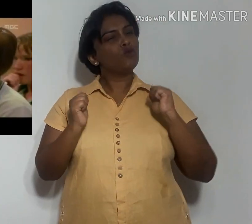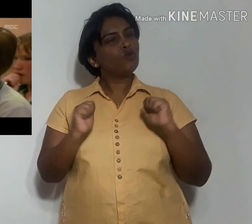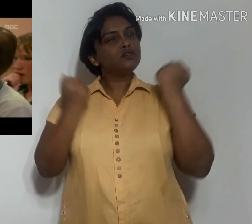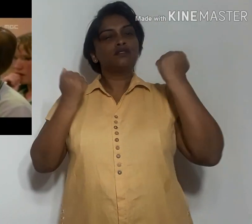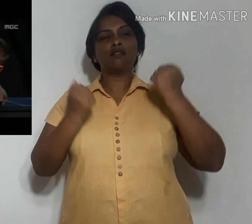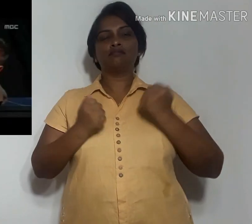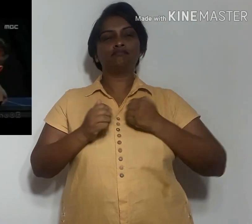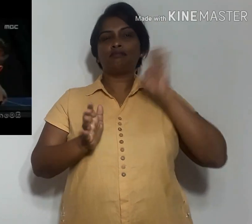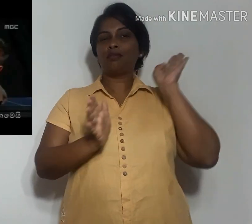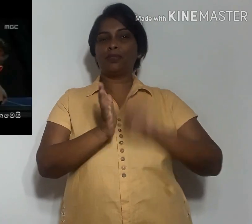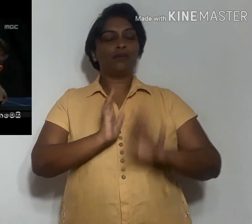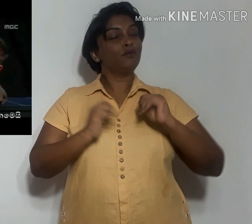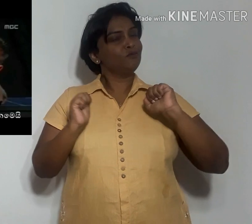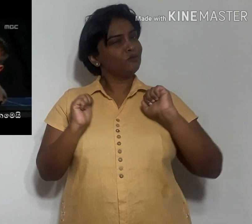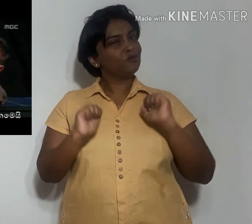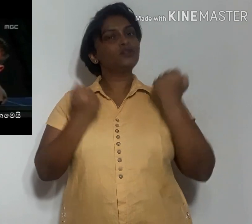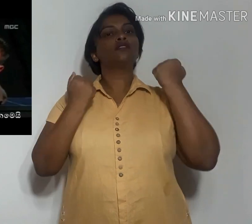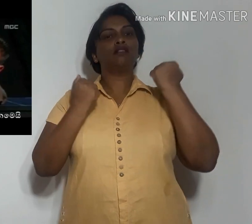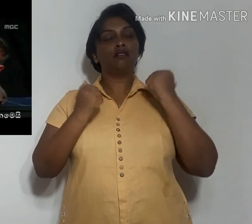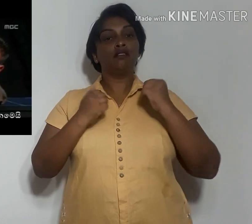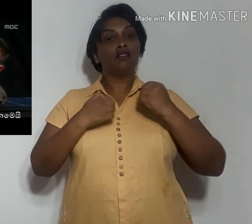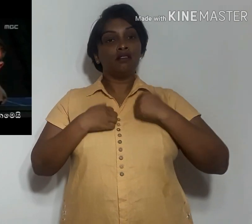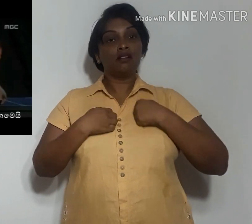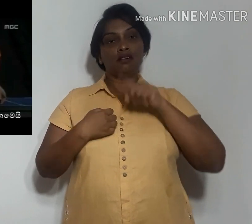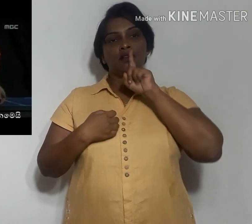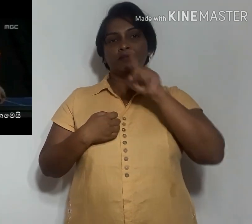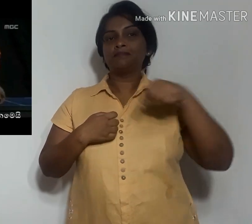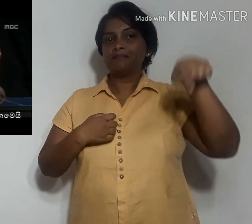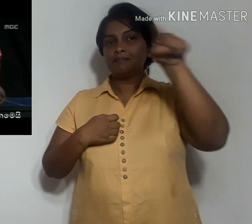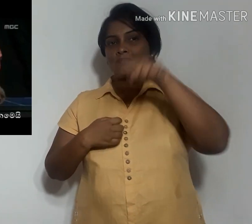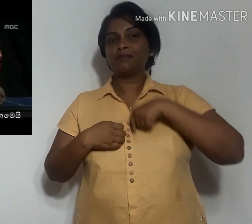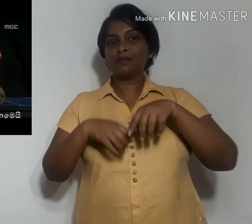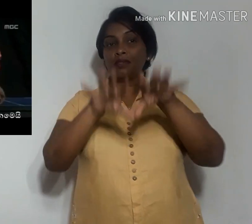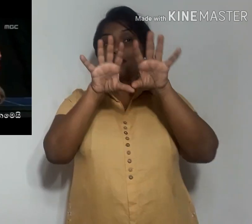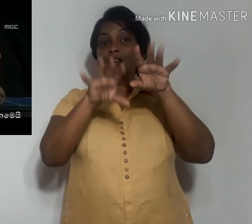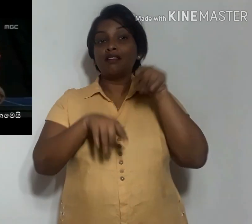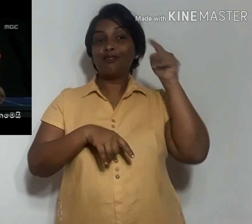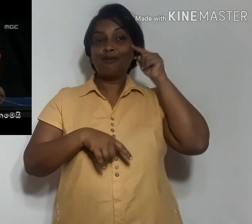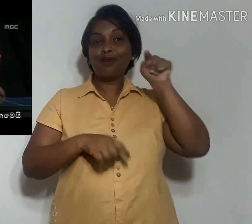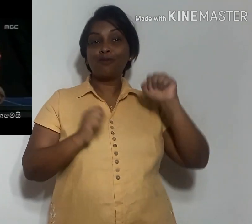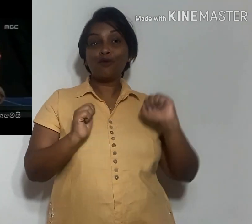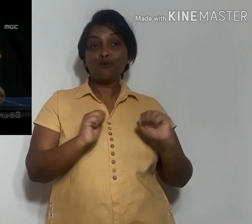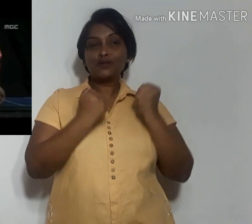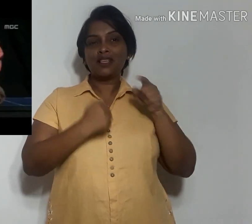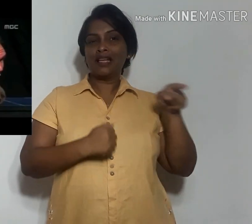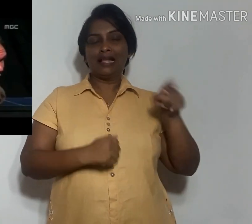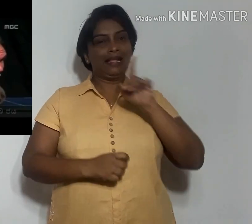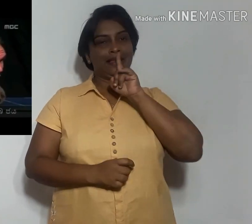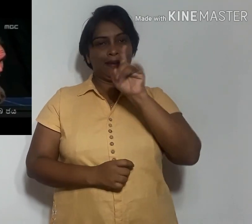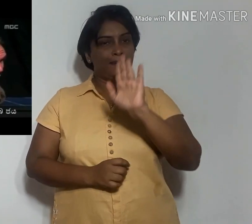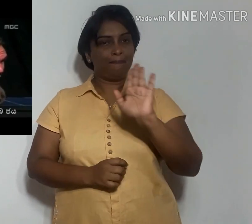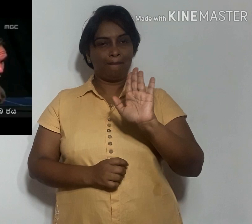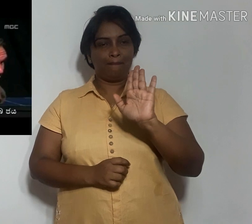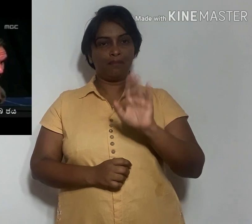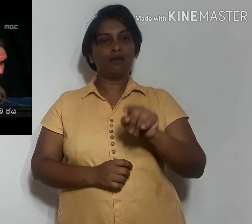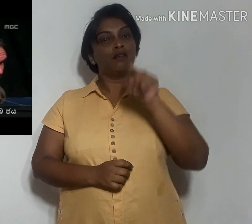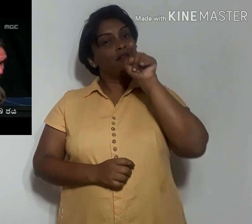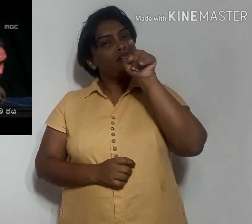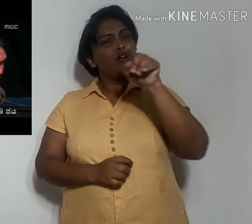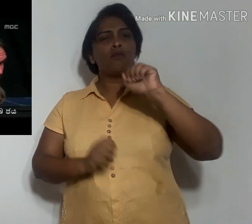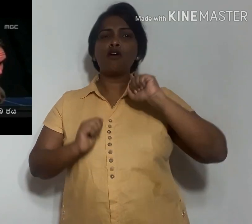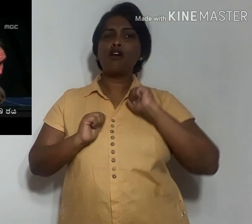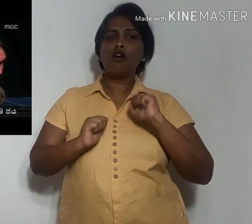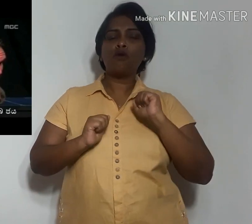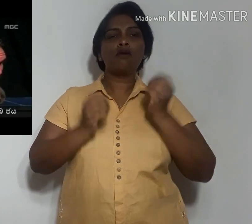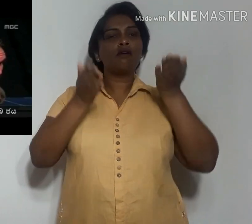and again and again. But I just want you to know that it's not the end. It matters how you're going to